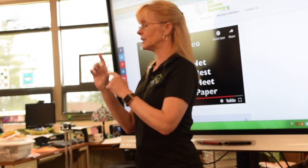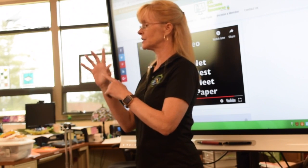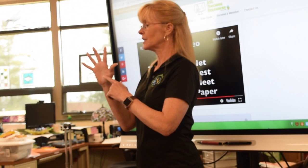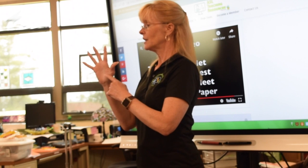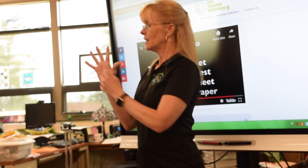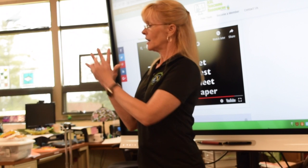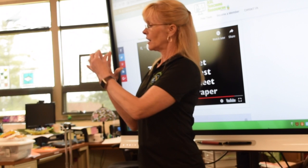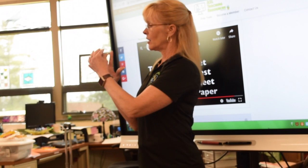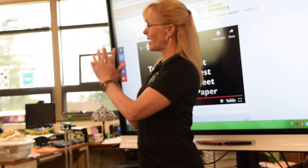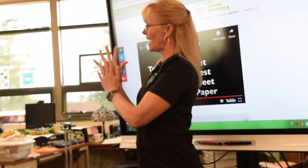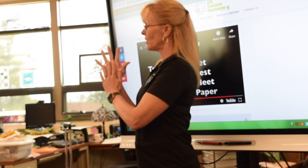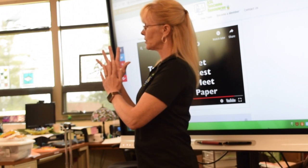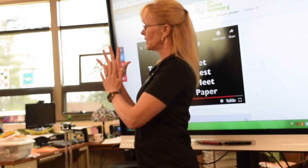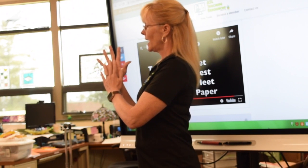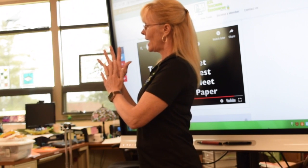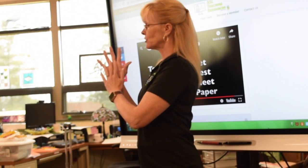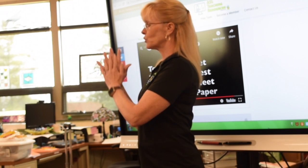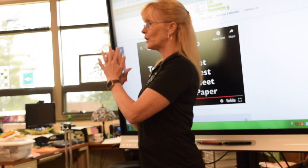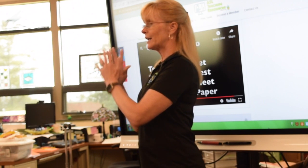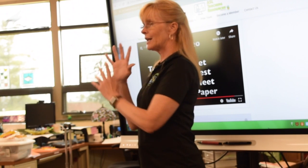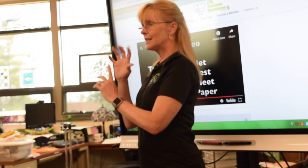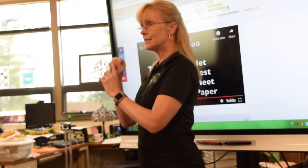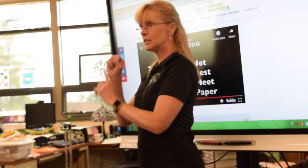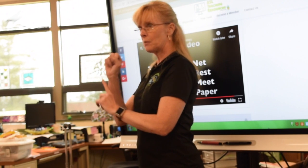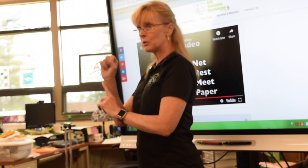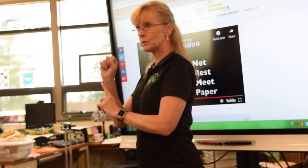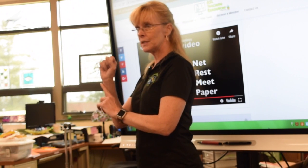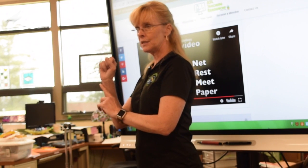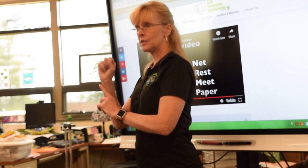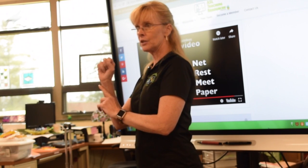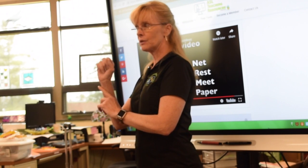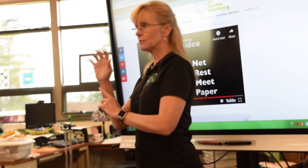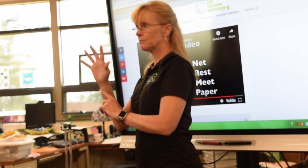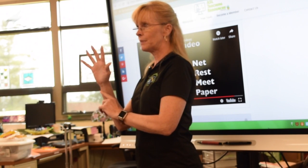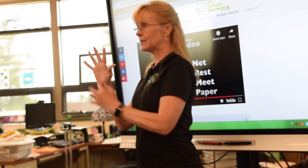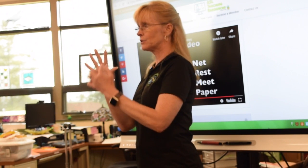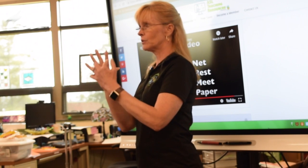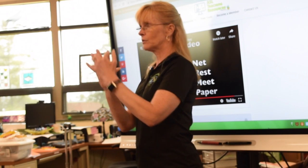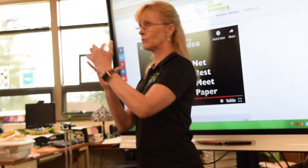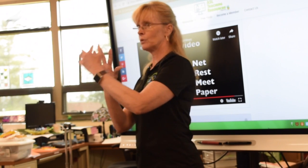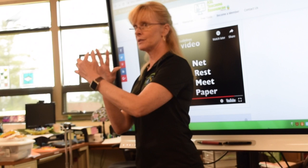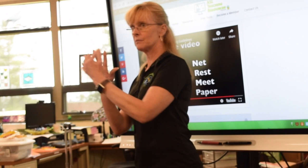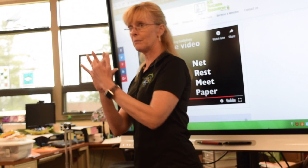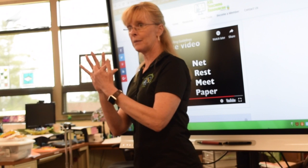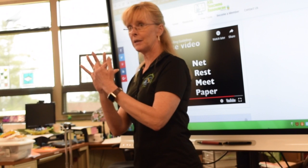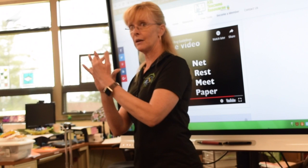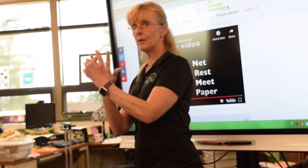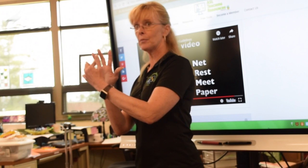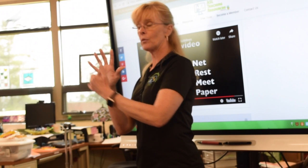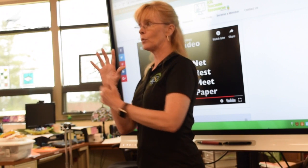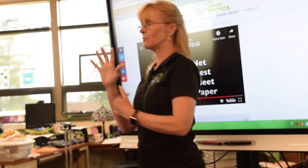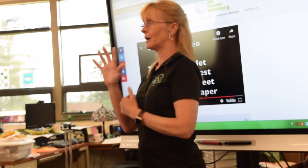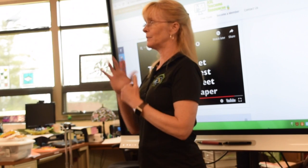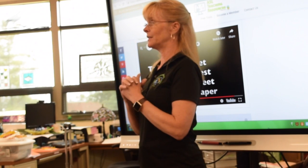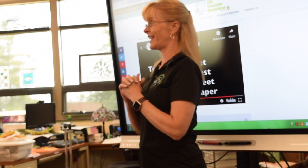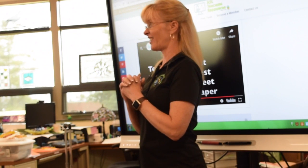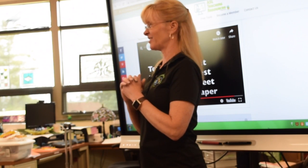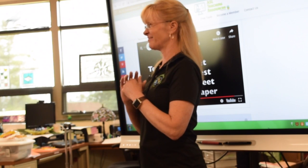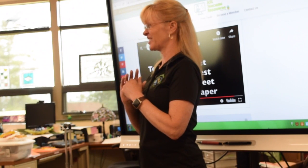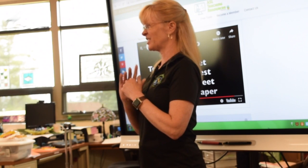this how to recognize the numbers easier based on what might be up or what might be down. So those